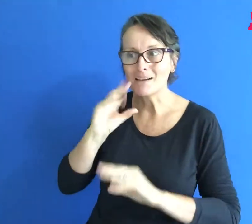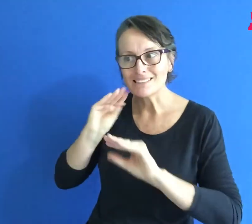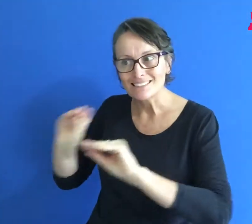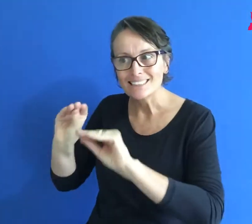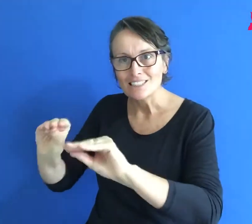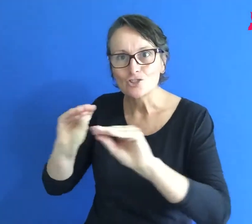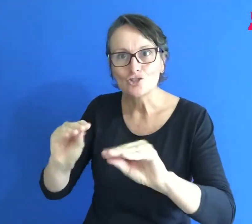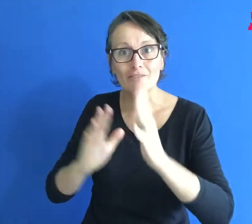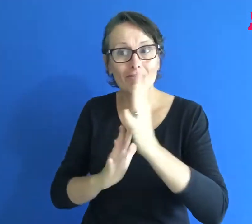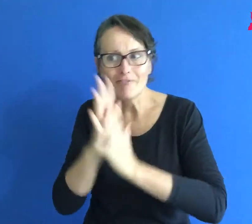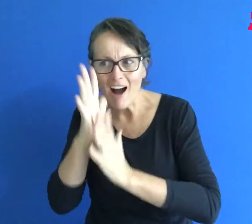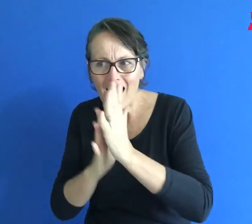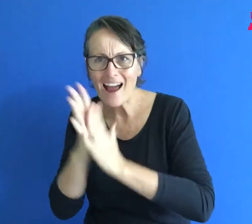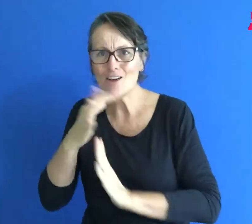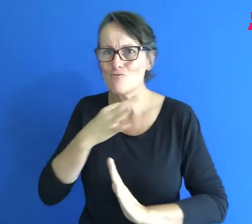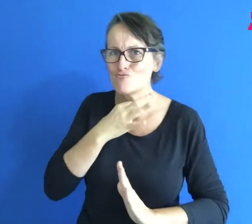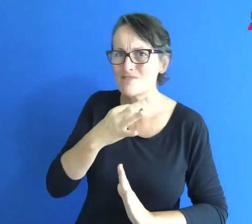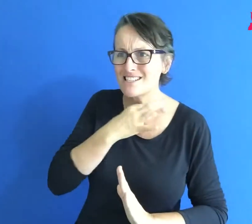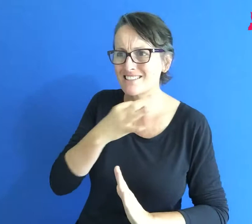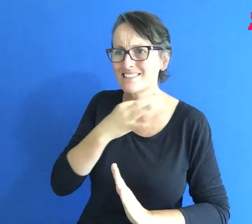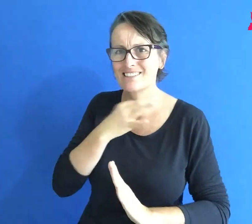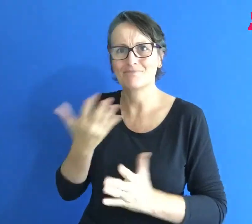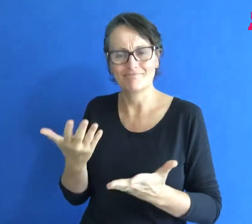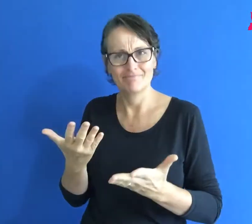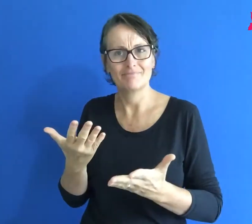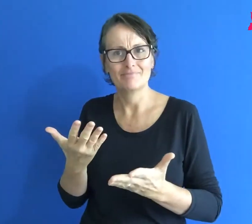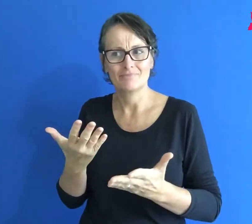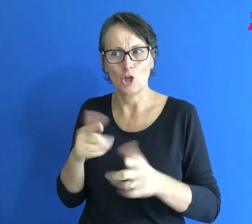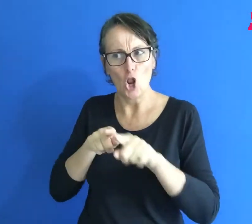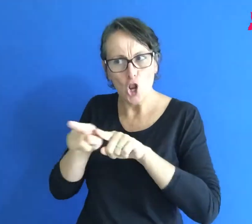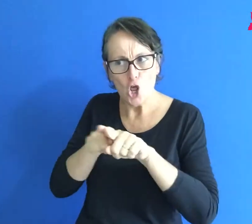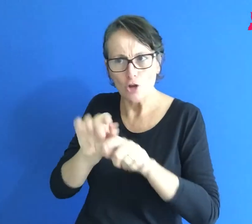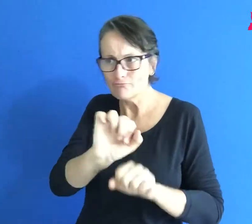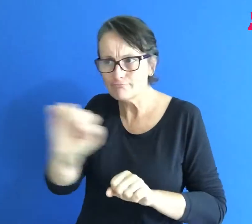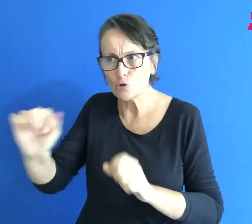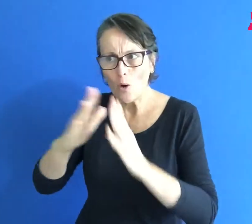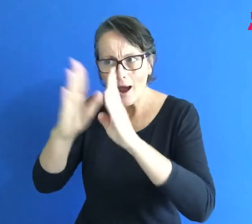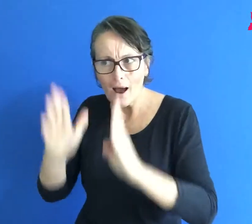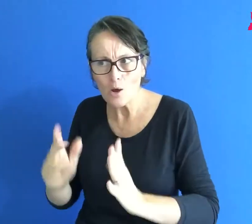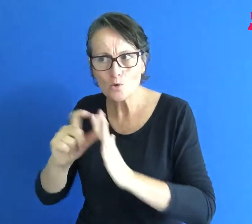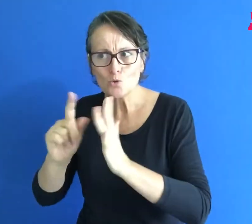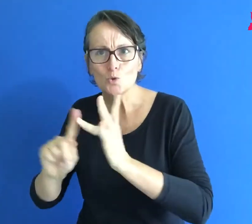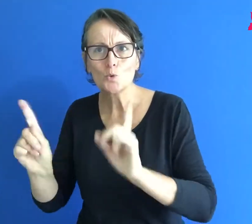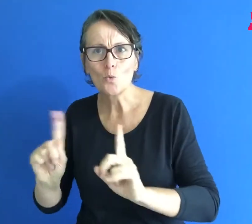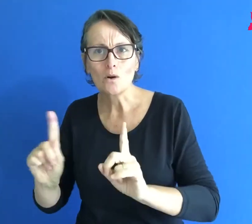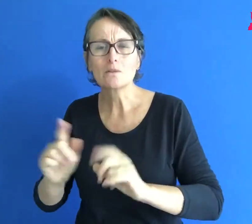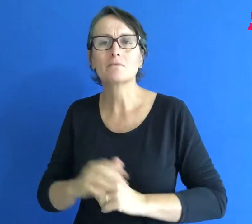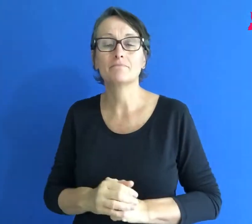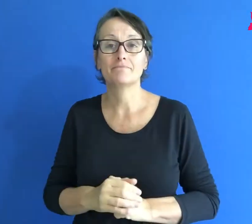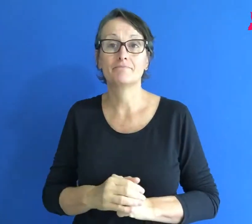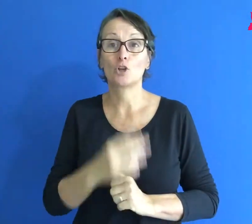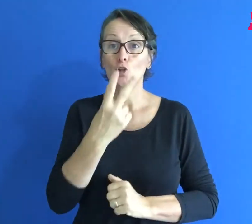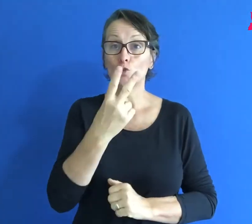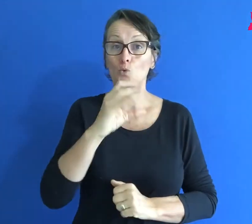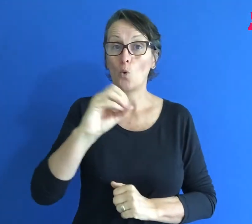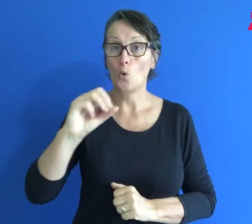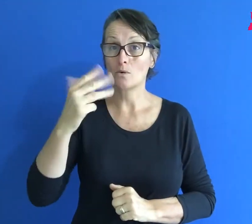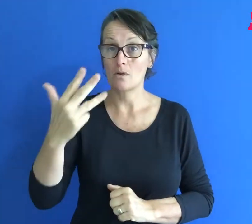advertise meetings, come along, find out about the risk in your local area, learn what you can do. And prior to 2009, the key messages